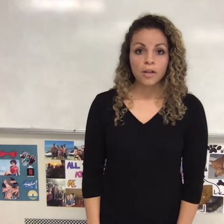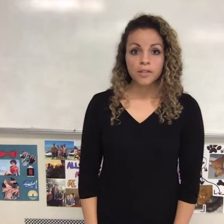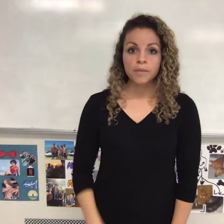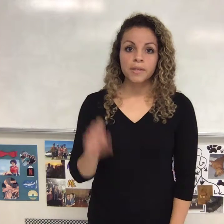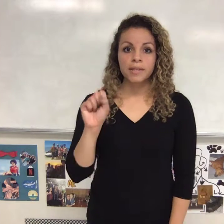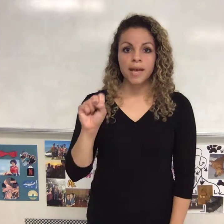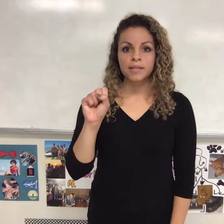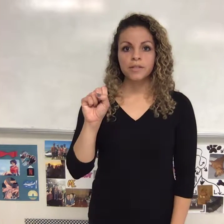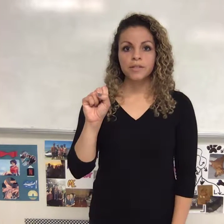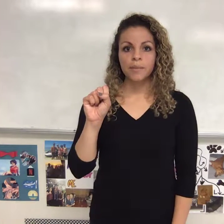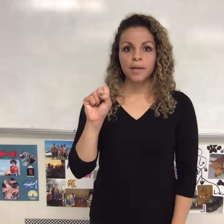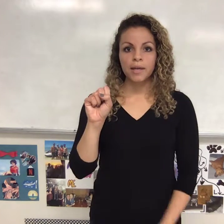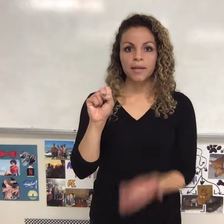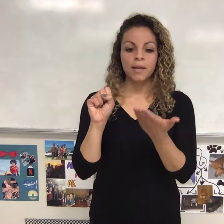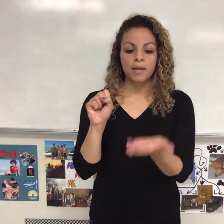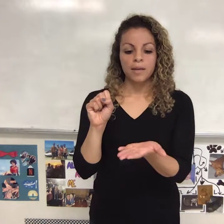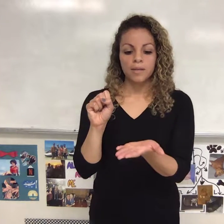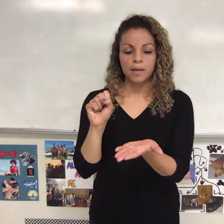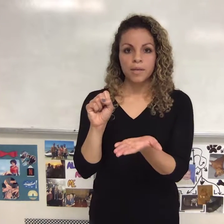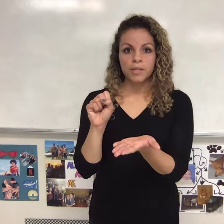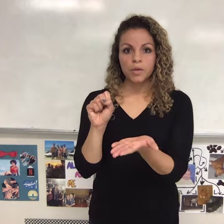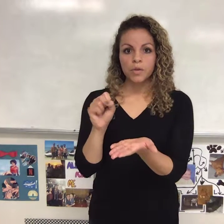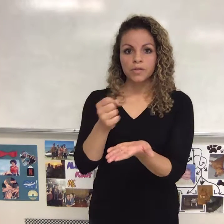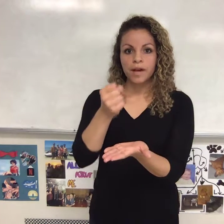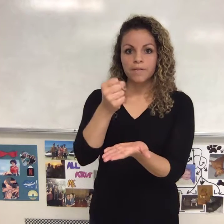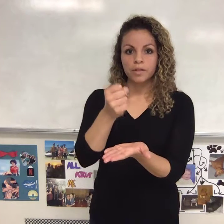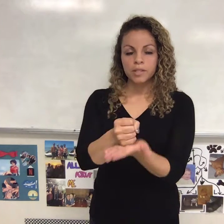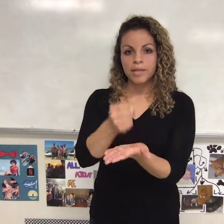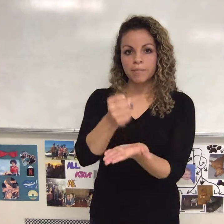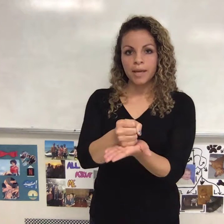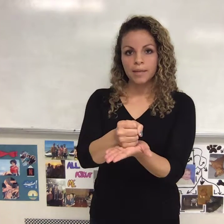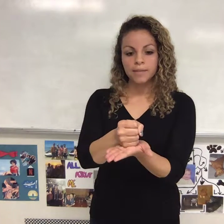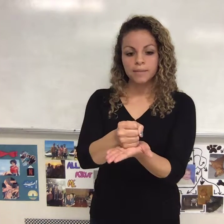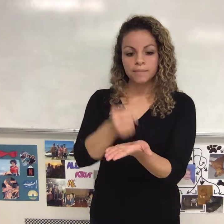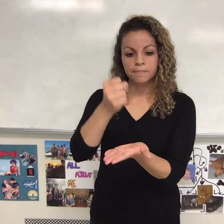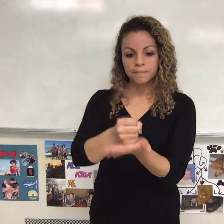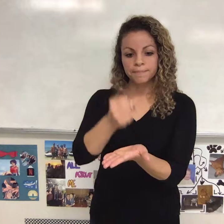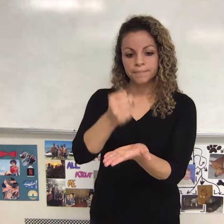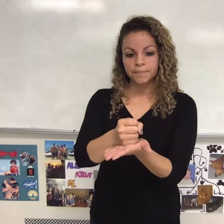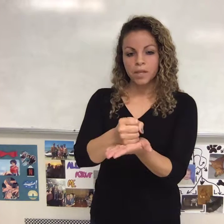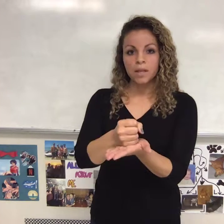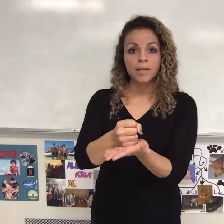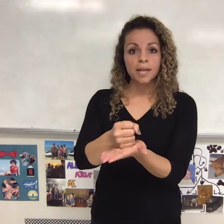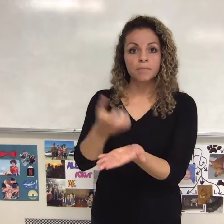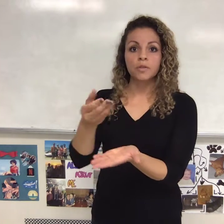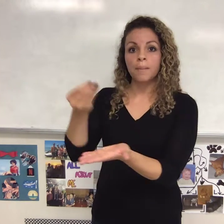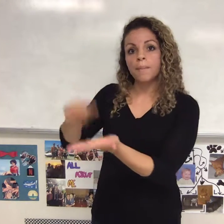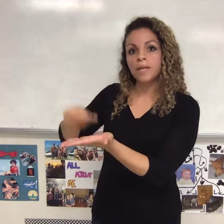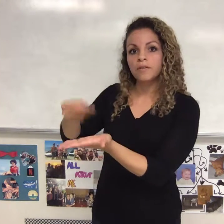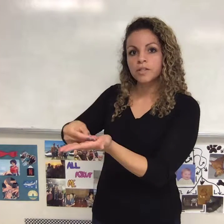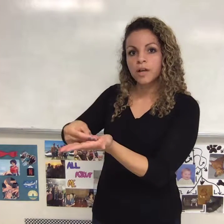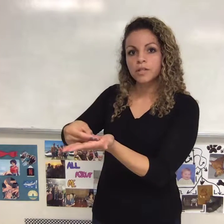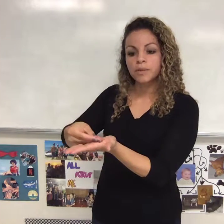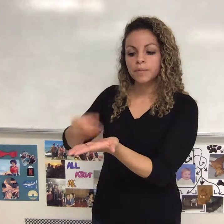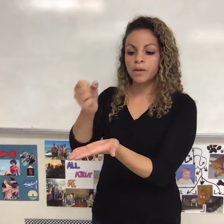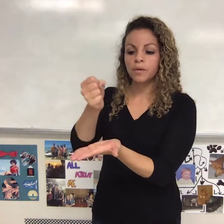Scholarship is an S in your dominant hand. Non-dominant is a closed 5, and you just tap the S. A lot of times you get money for scholarships, so